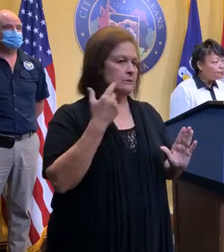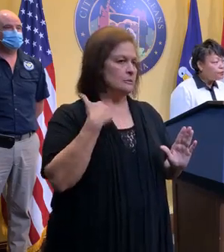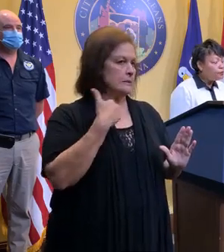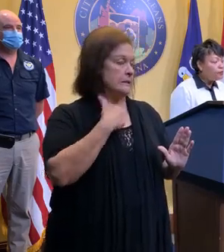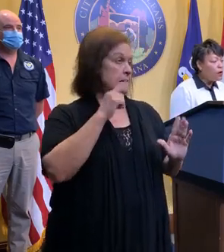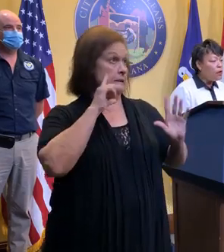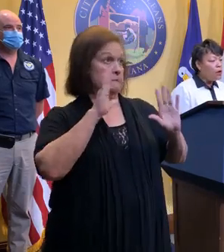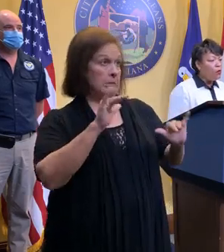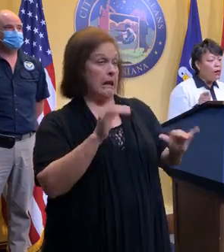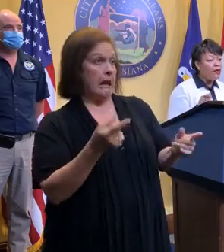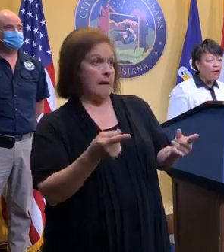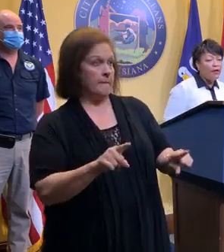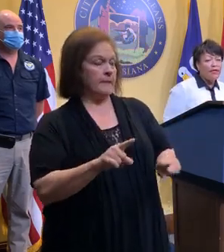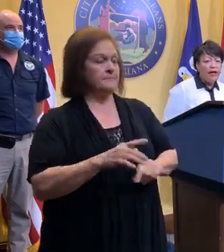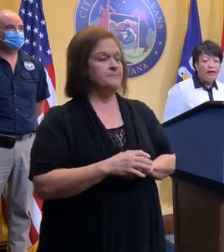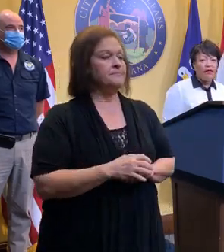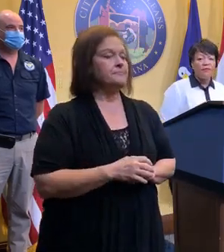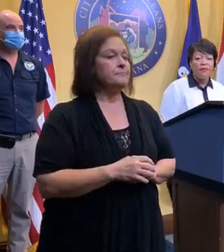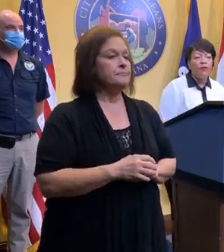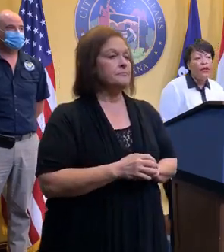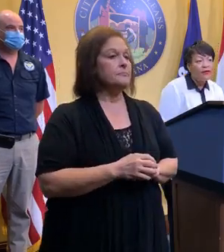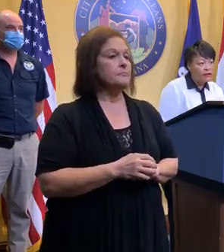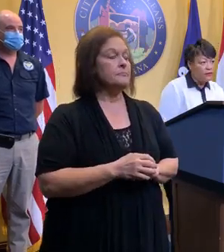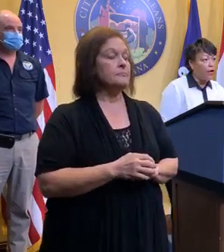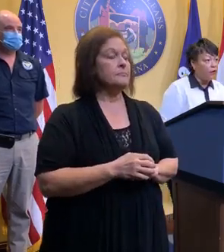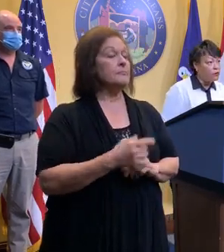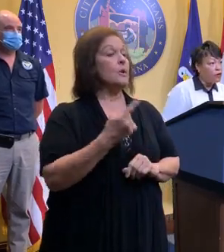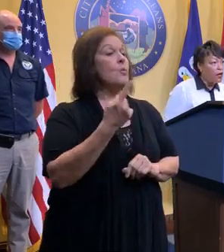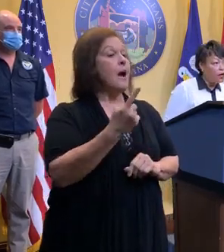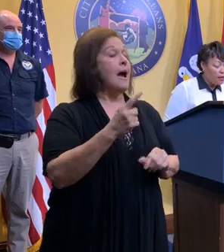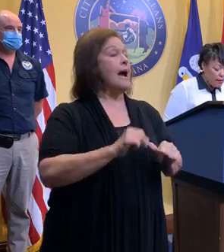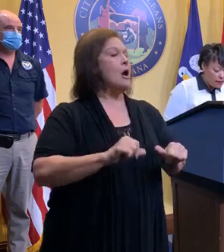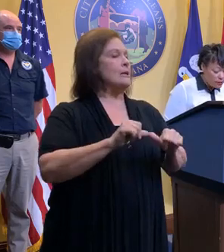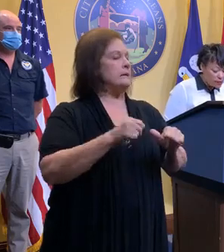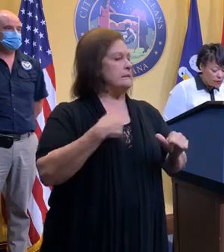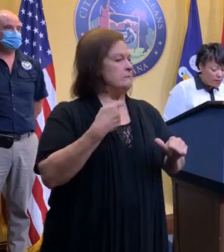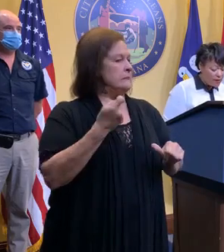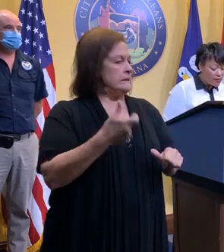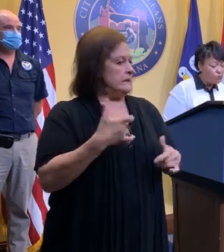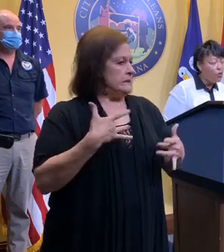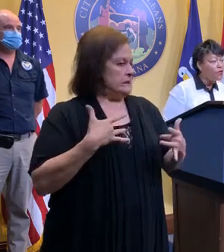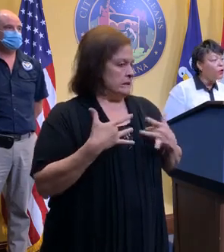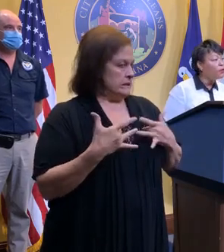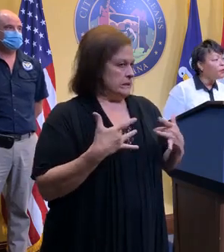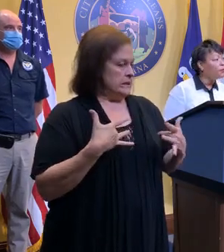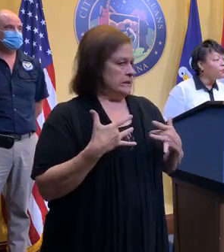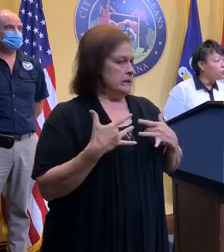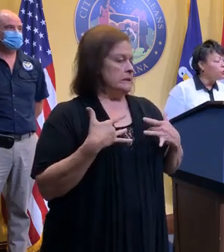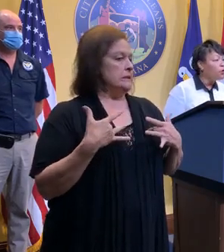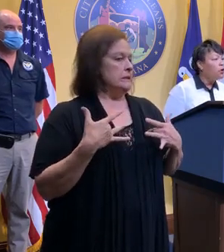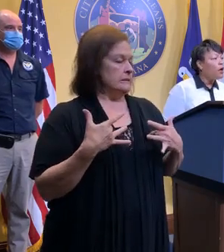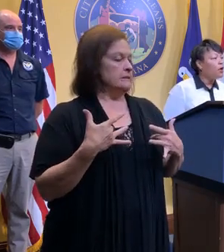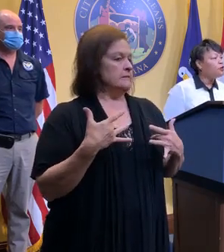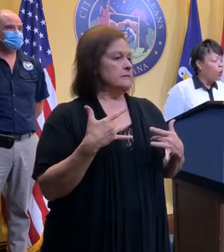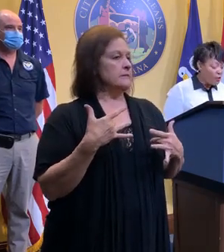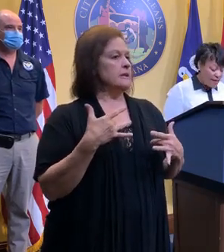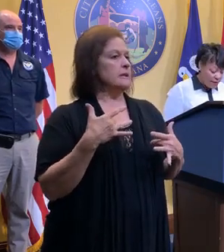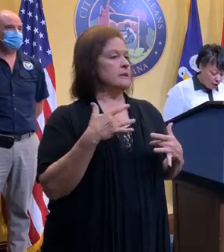But one area that gives me great concern, and it just makes us more vulnerable